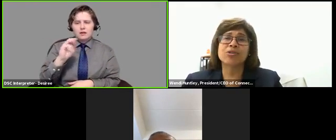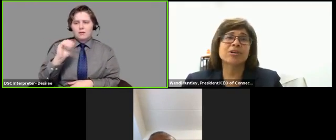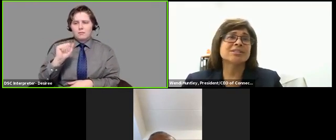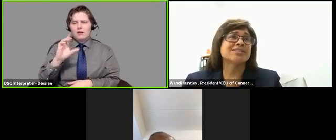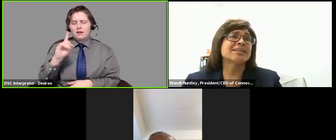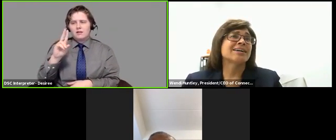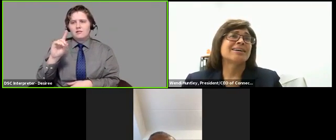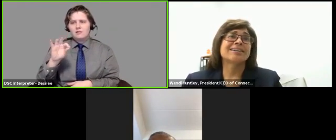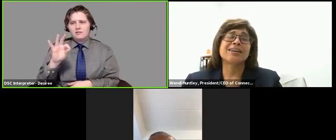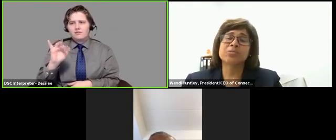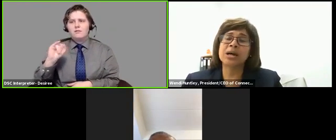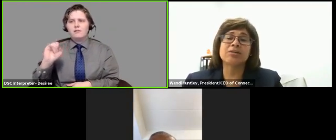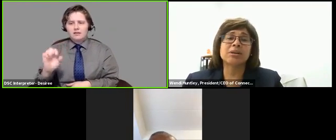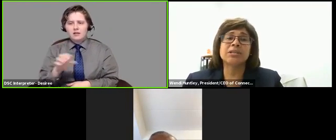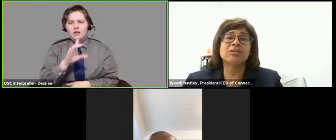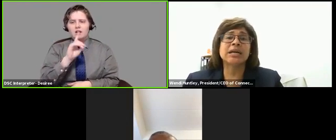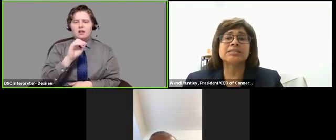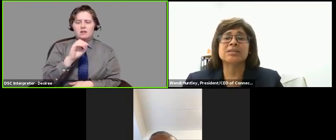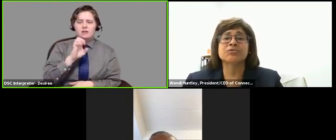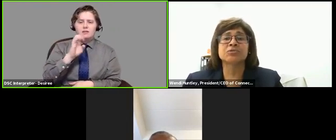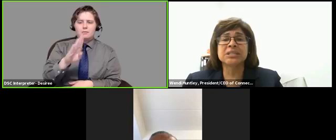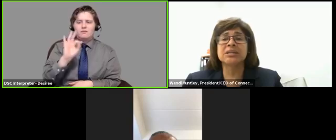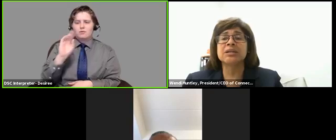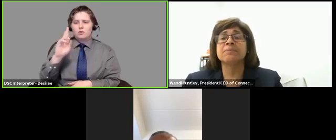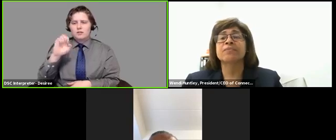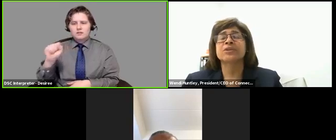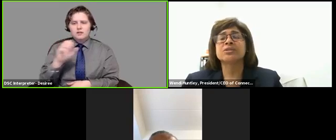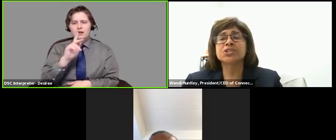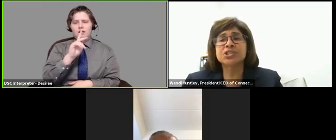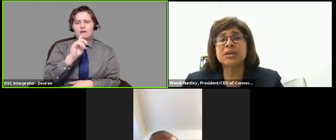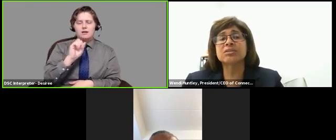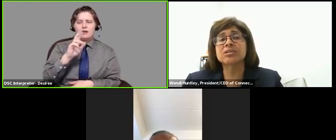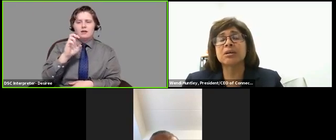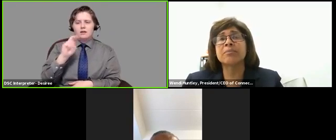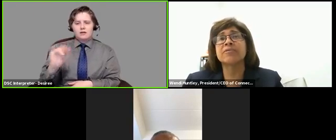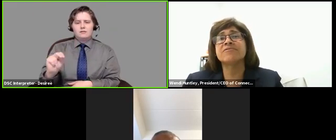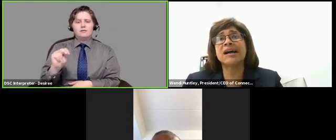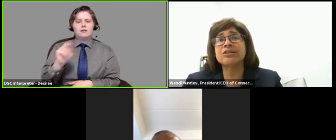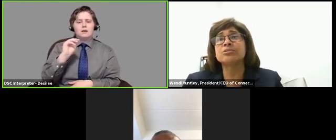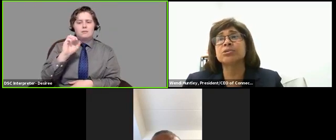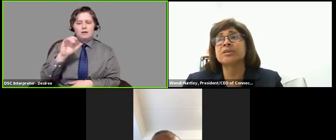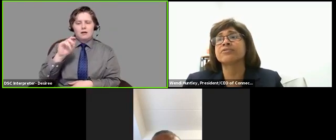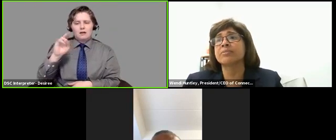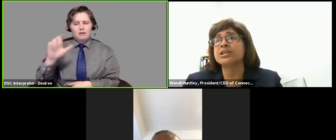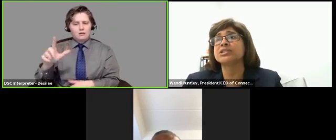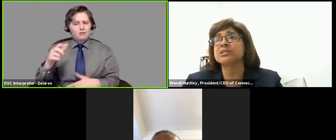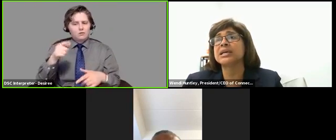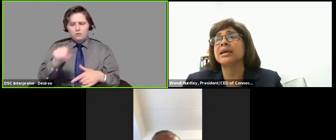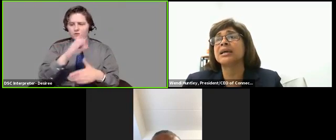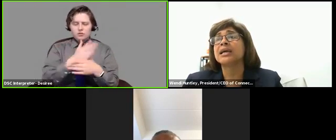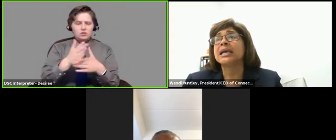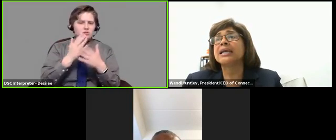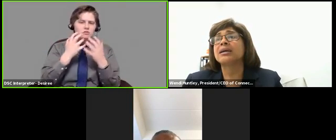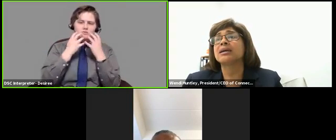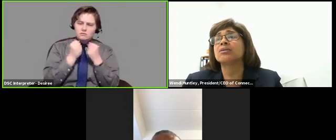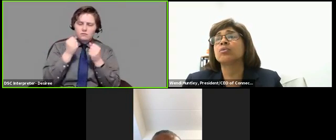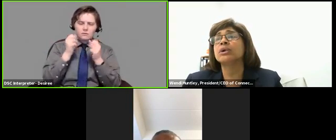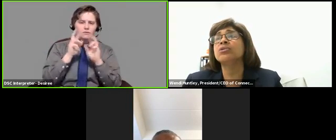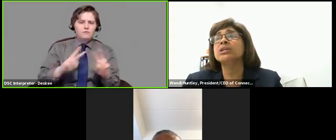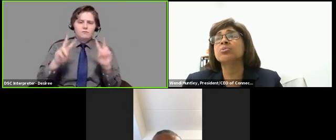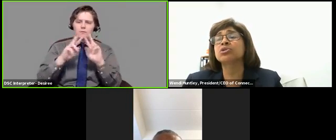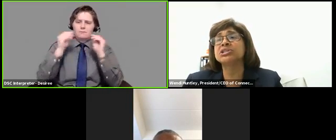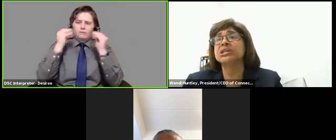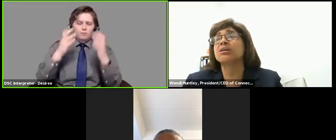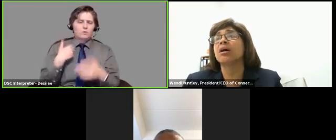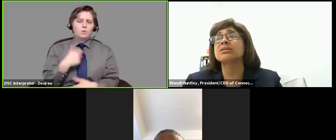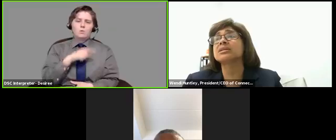Deb Flores, Karen McConnell. I mean, you guys have really shared some valuable information today, and we